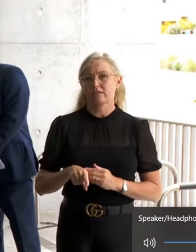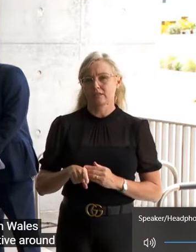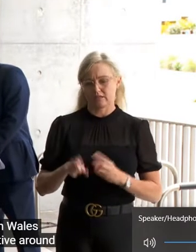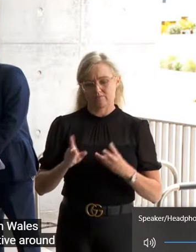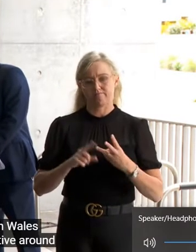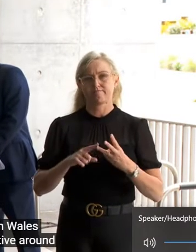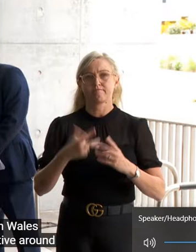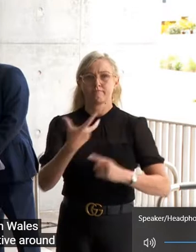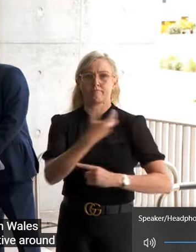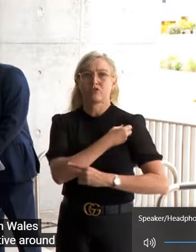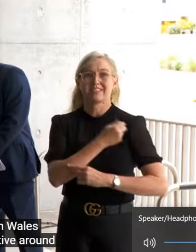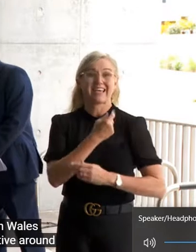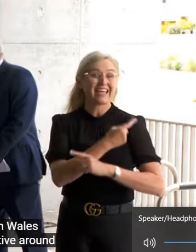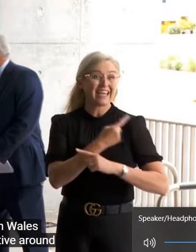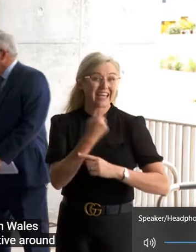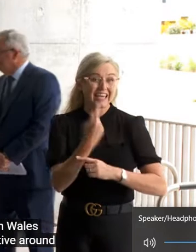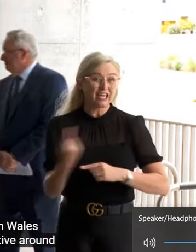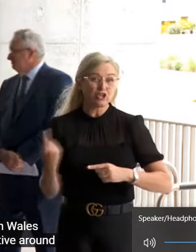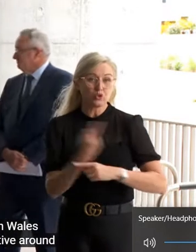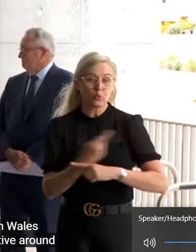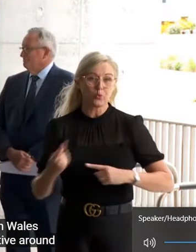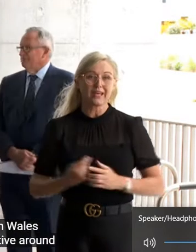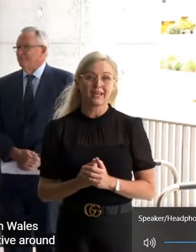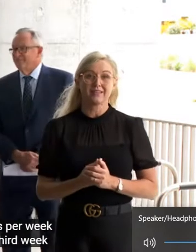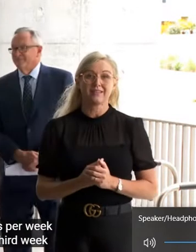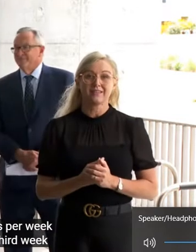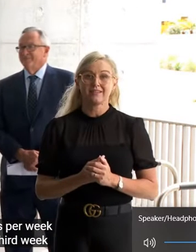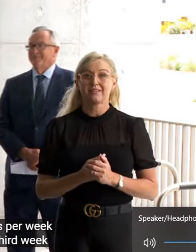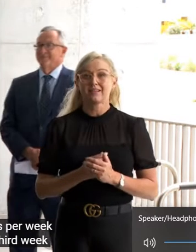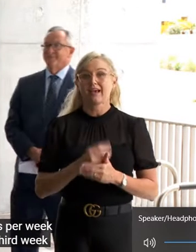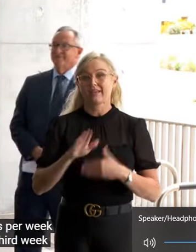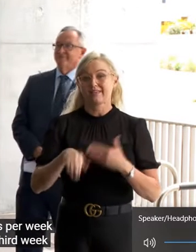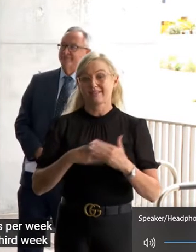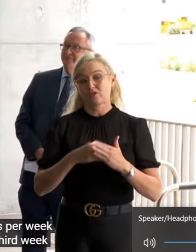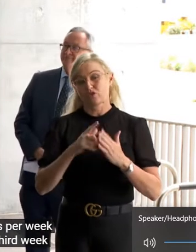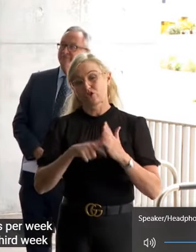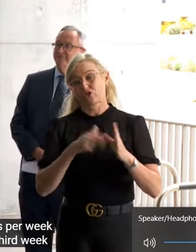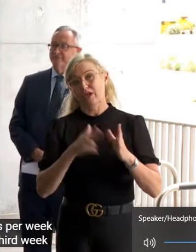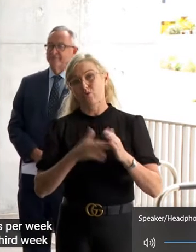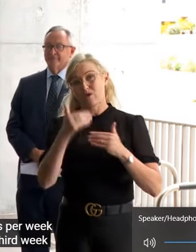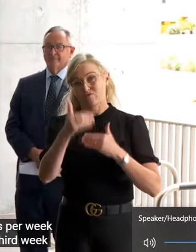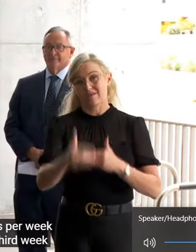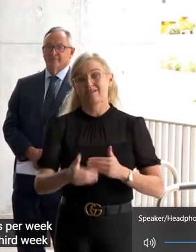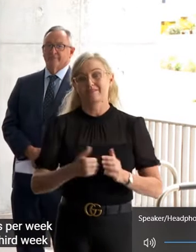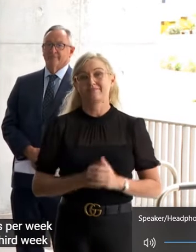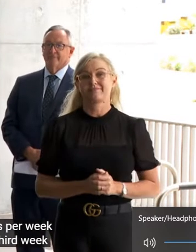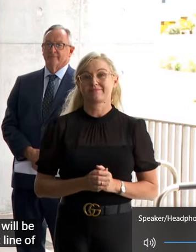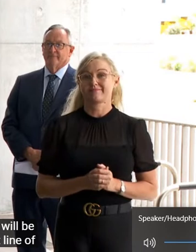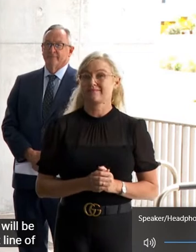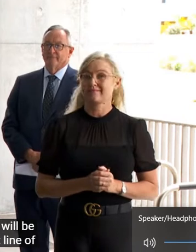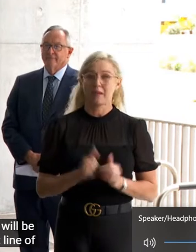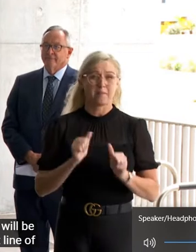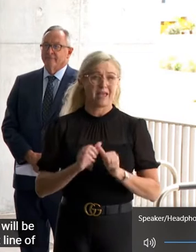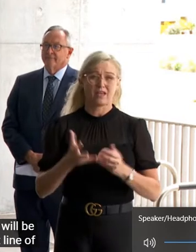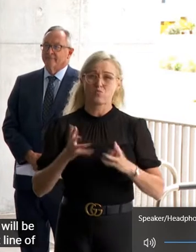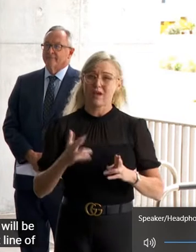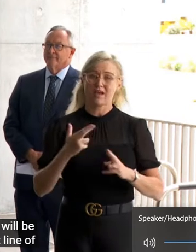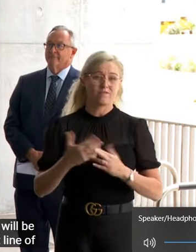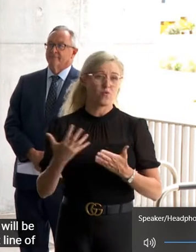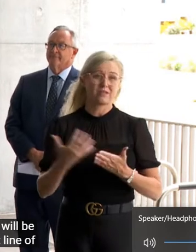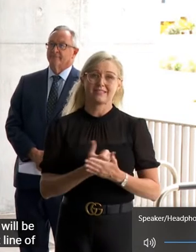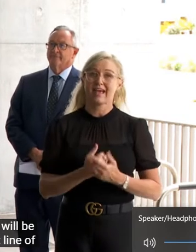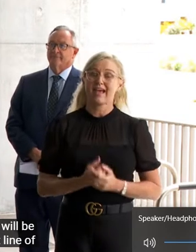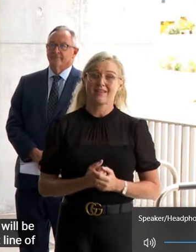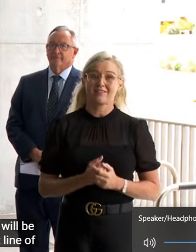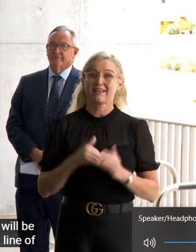booster shots per week as we head into the third week of January. So that will be crucial. It's our best line of defence as we move through